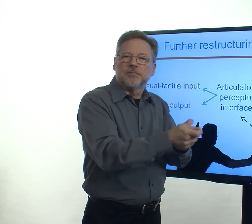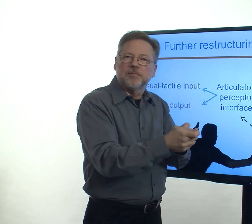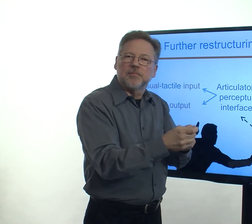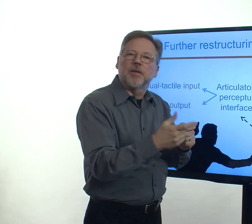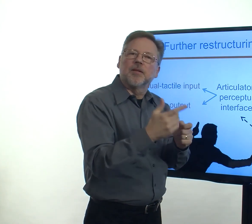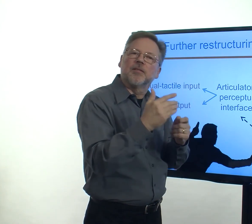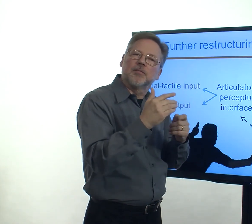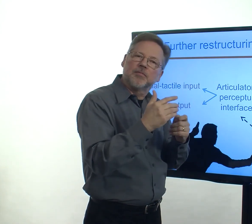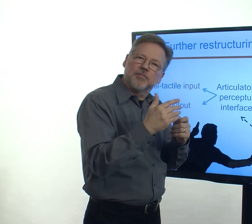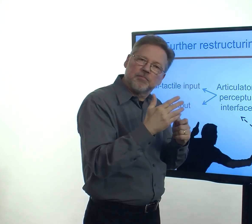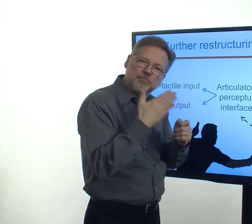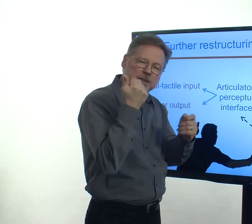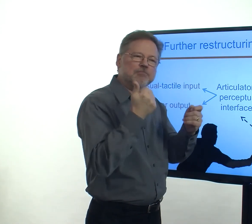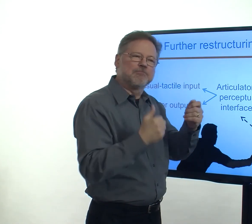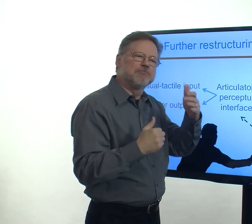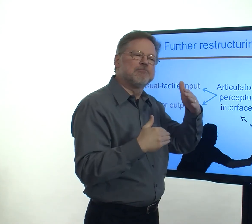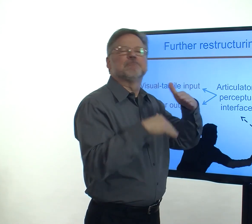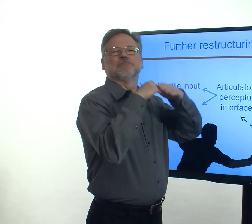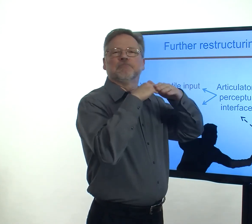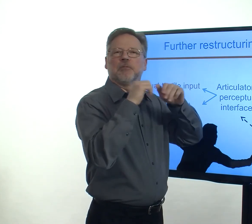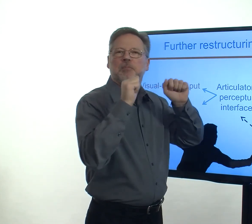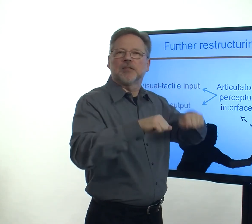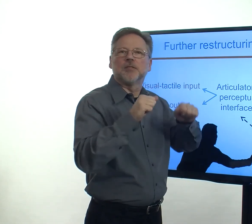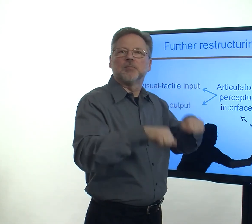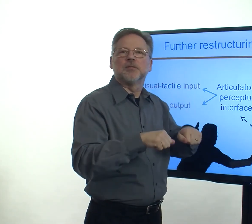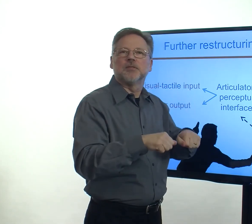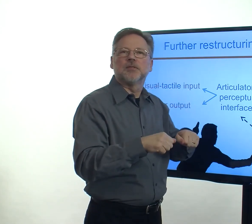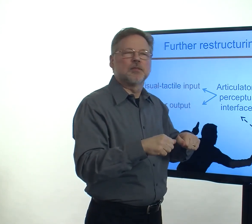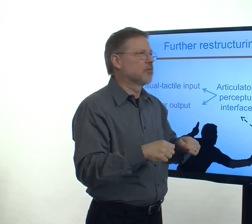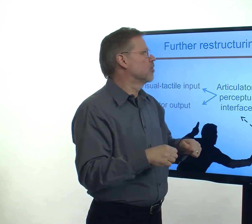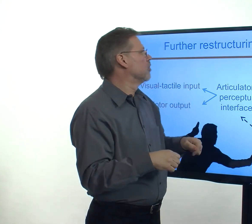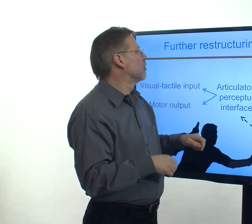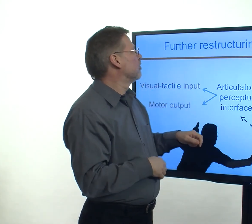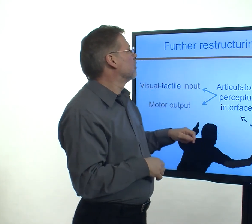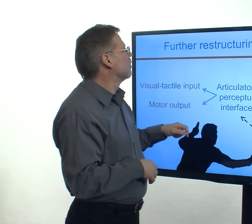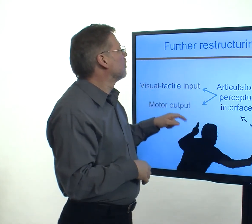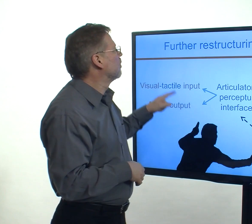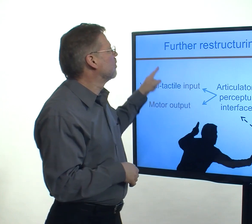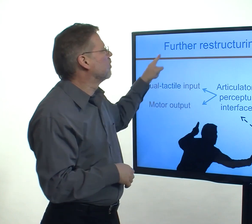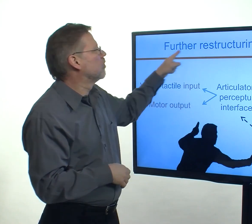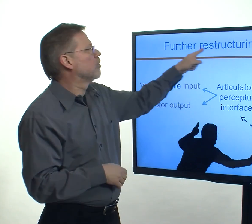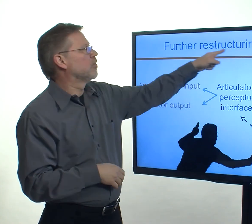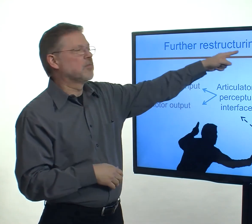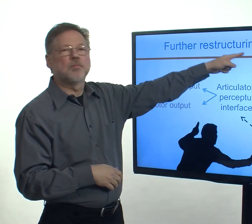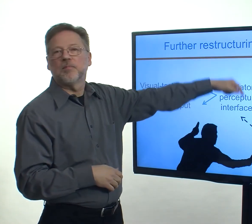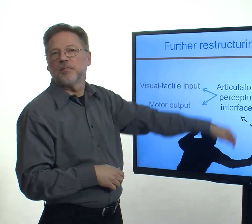also be modified to maximize capacity, thus further restructuring the signing space.